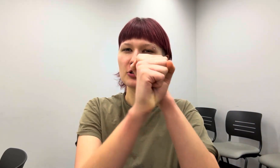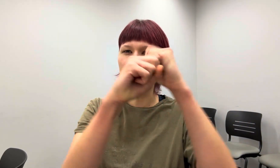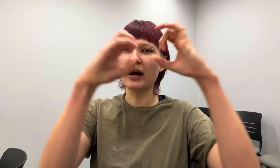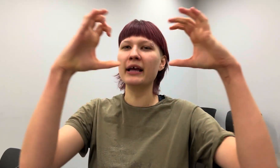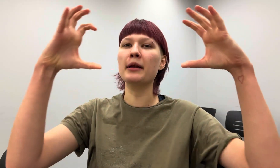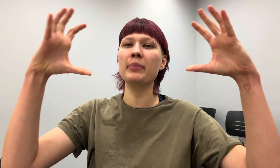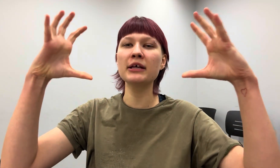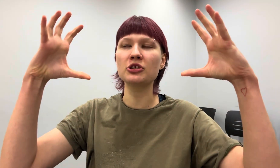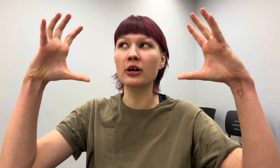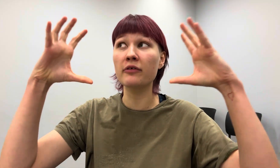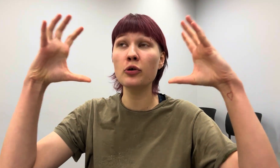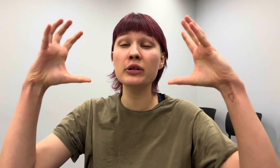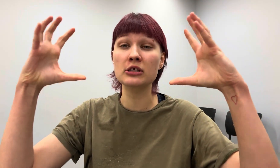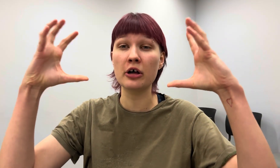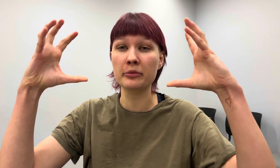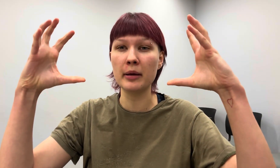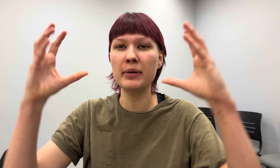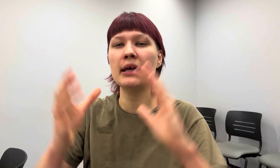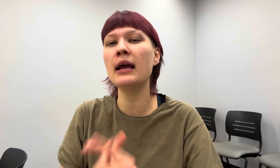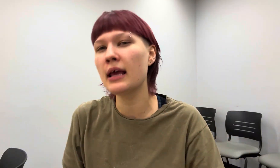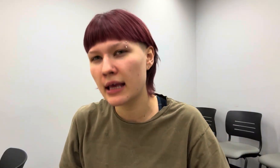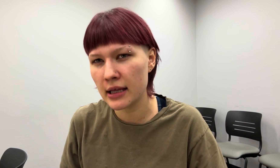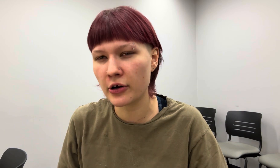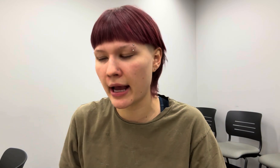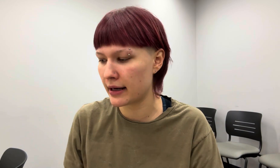try and get a picture of who this author might be in your head.